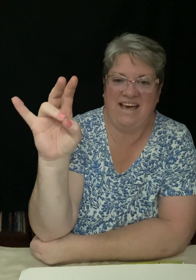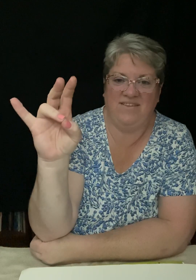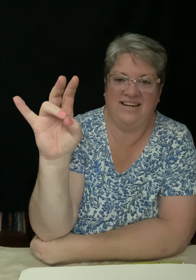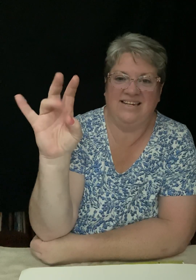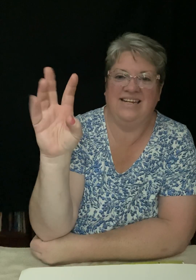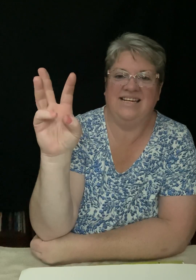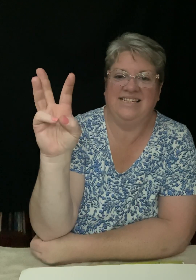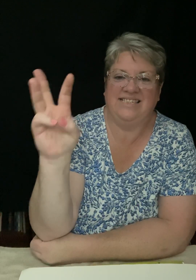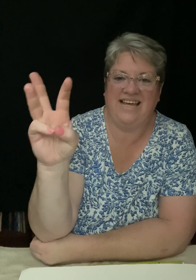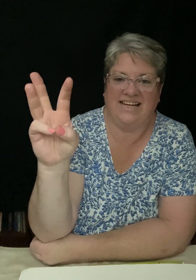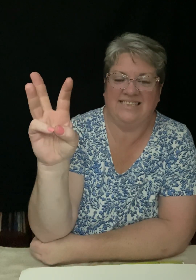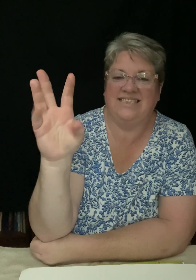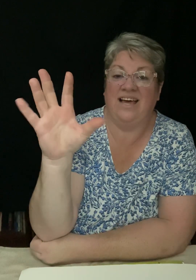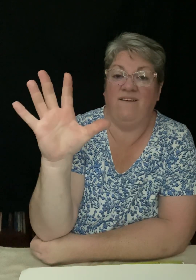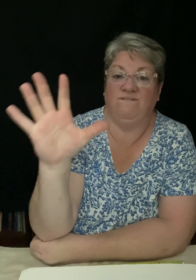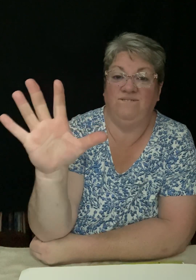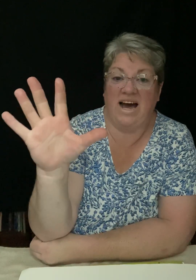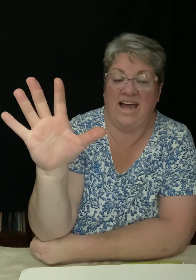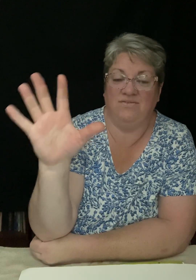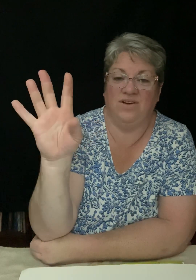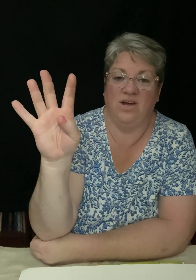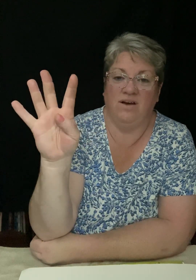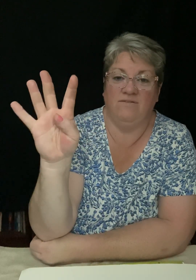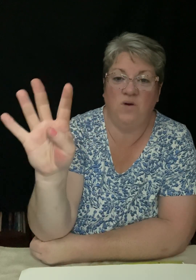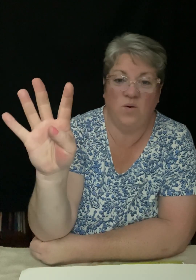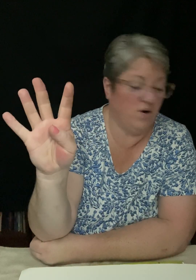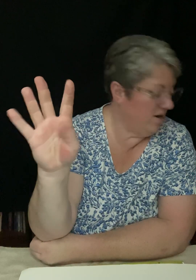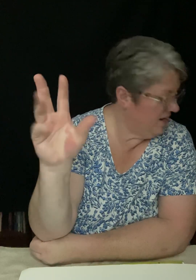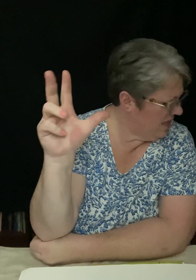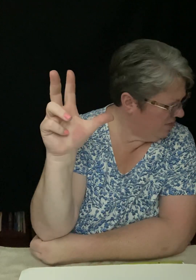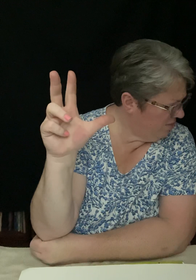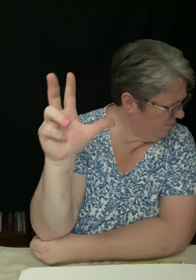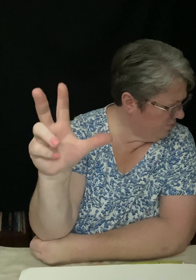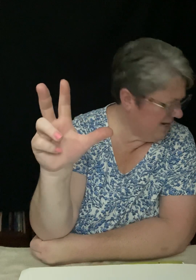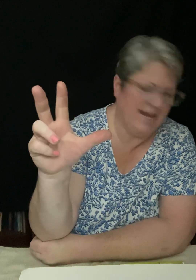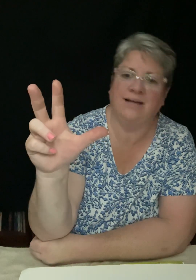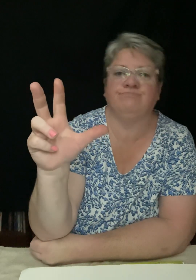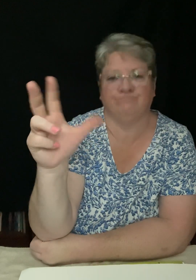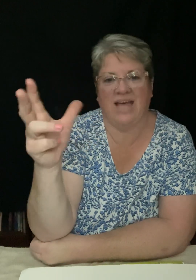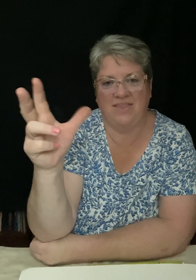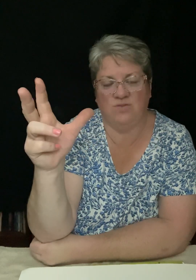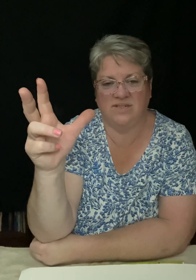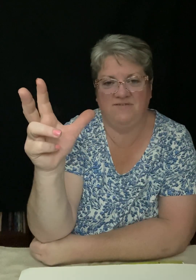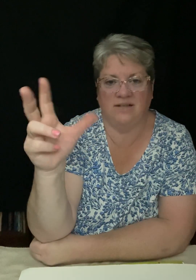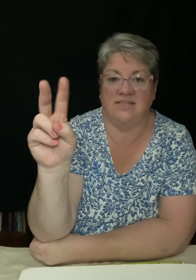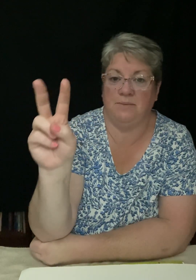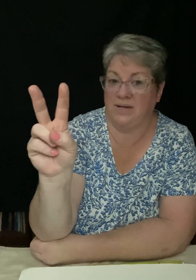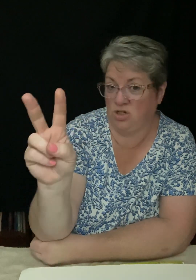7, 6, 5, 4, 3, and then of course he fell asleep, but 2